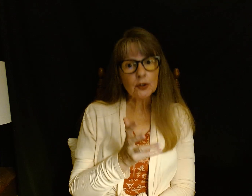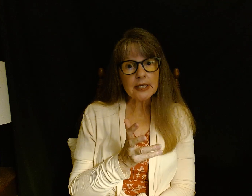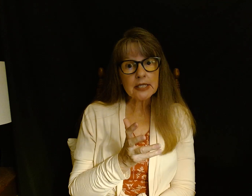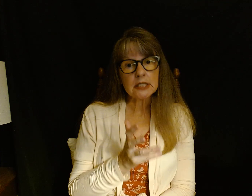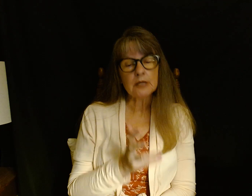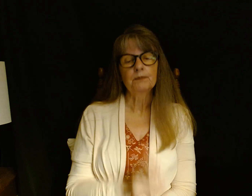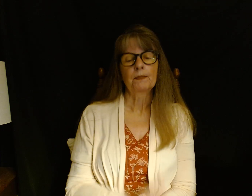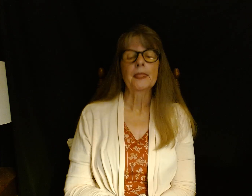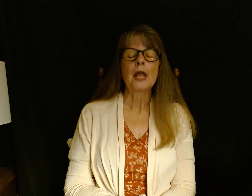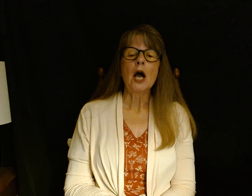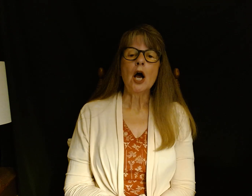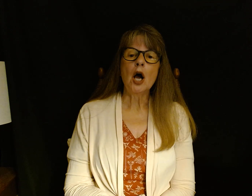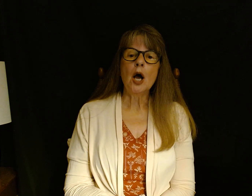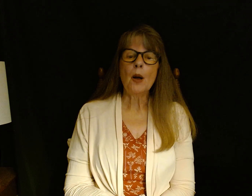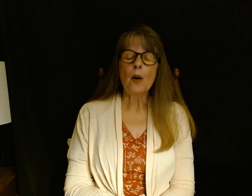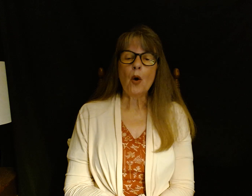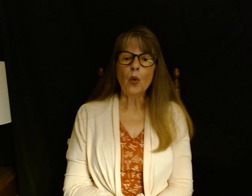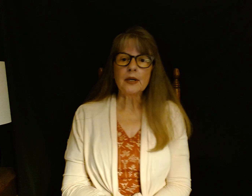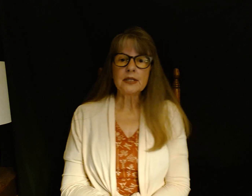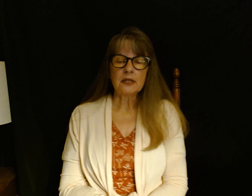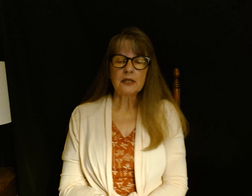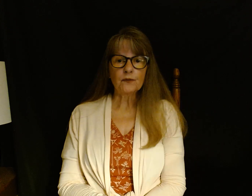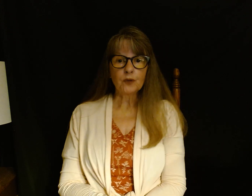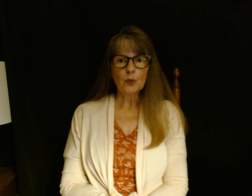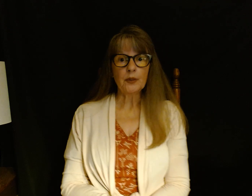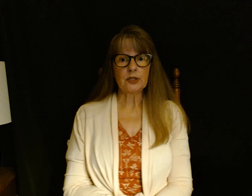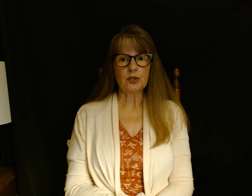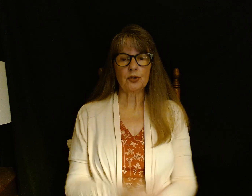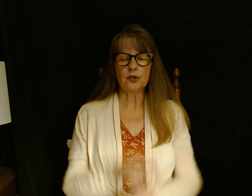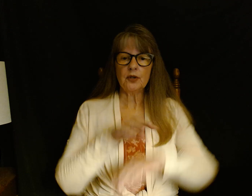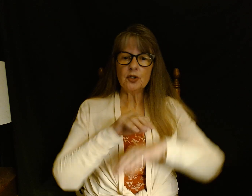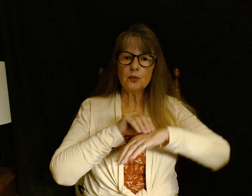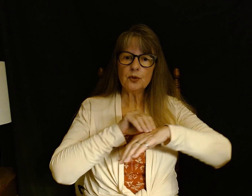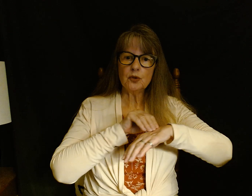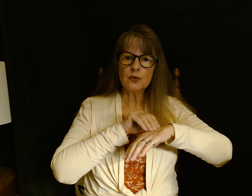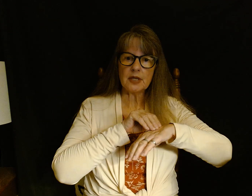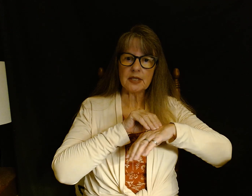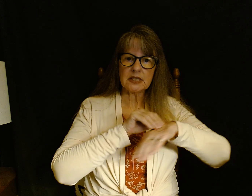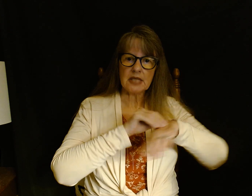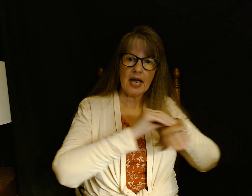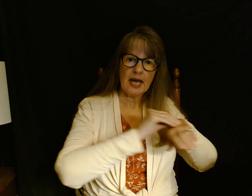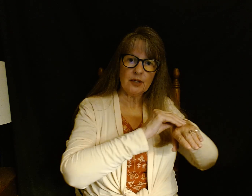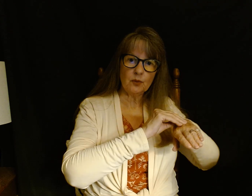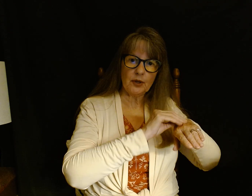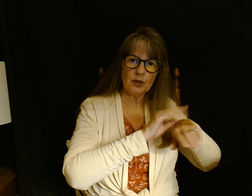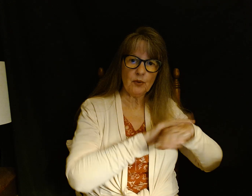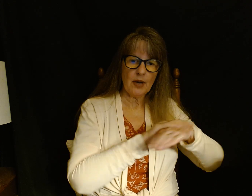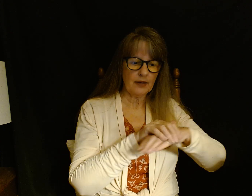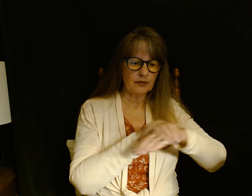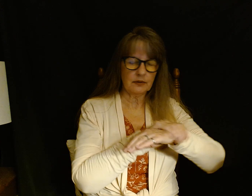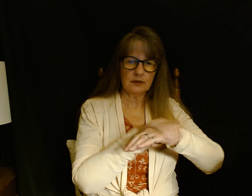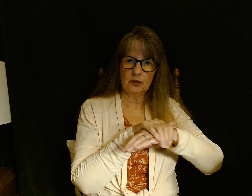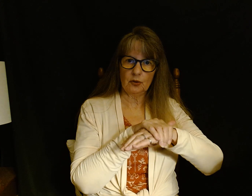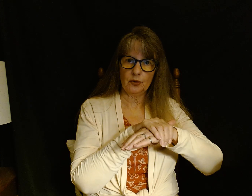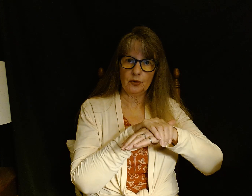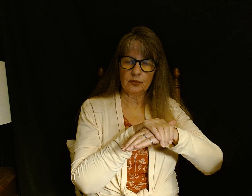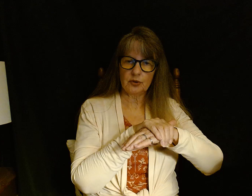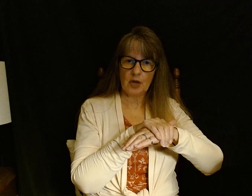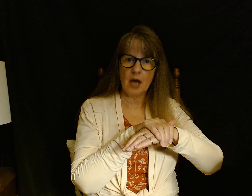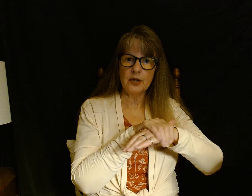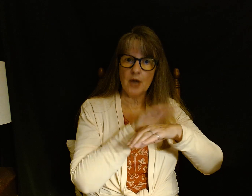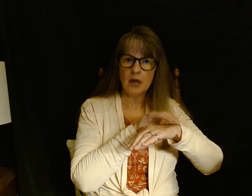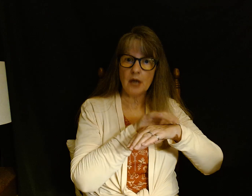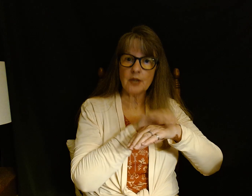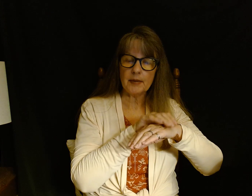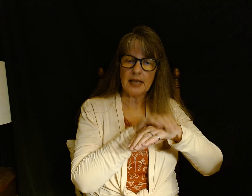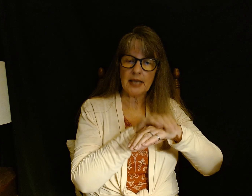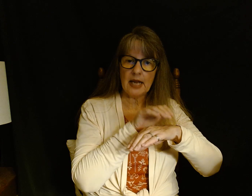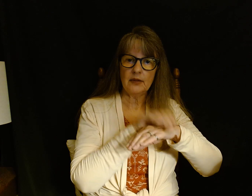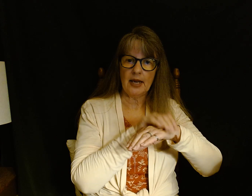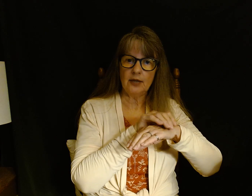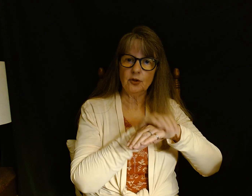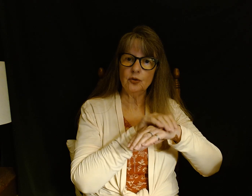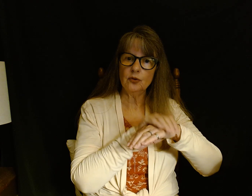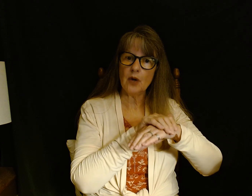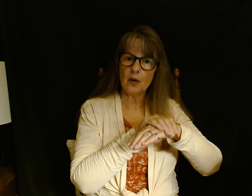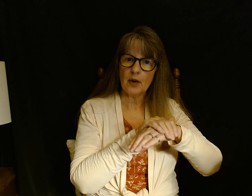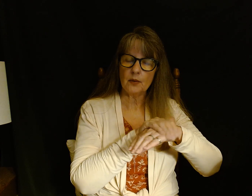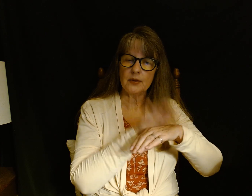illness or it's an influencer. So that you would use that sign where your non-dominant hand, the hand you do not write with, doesn't